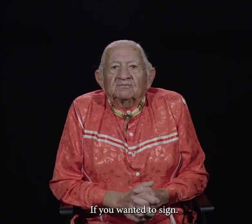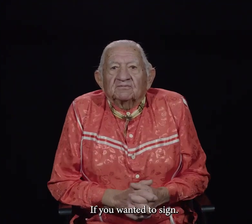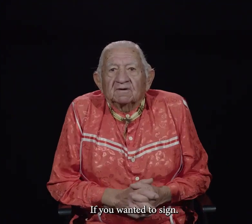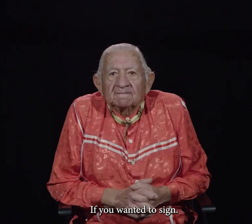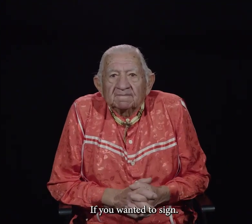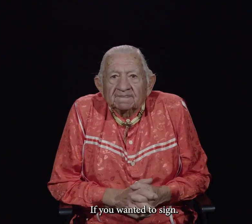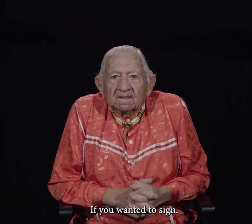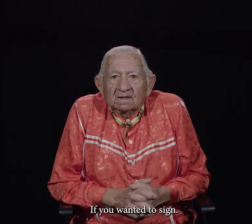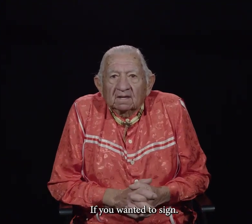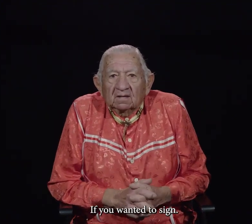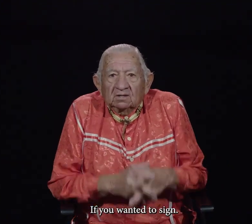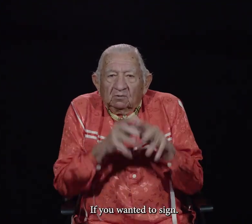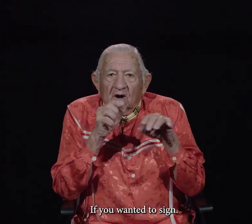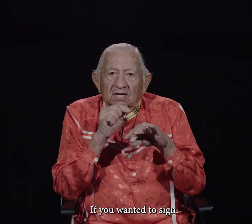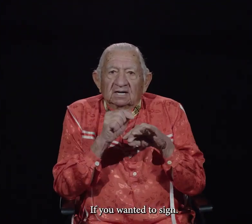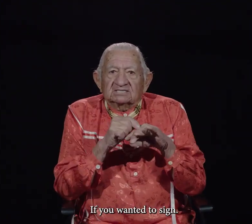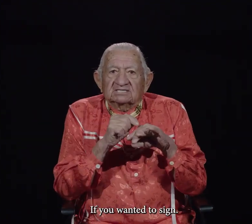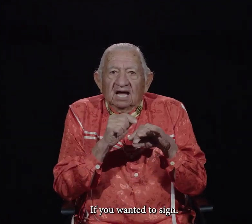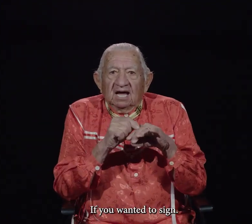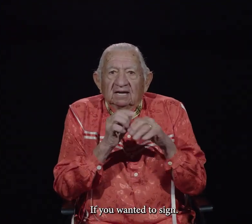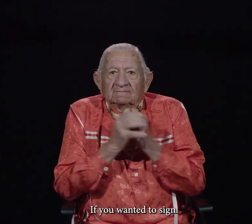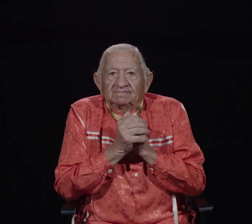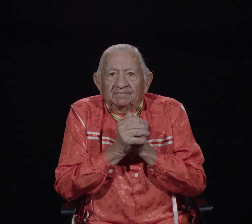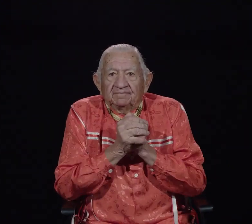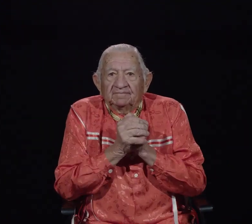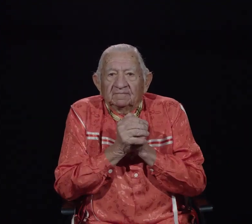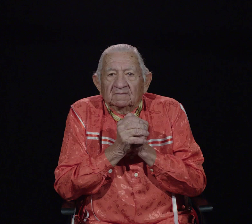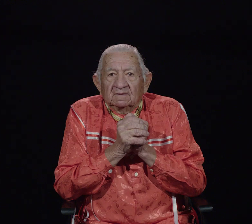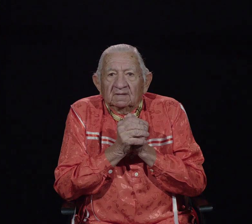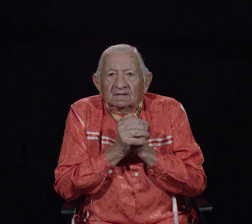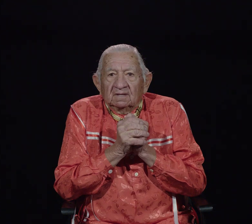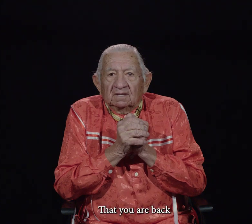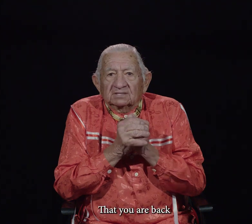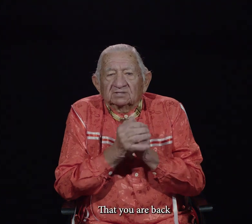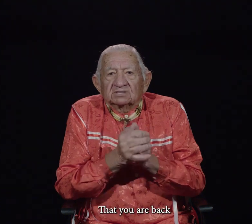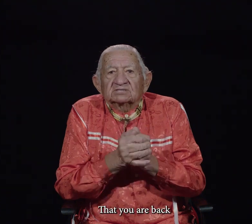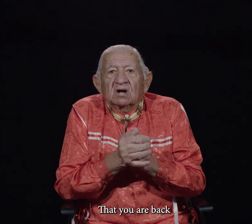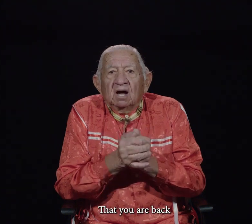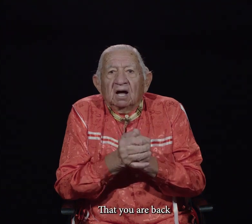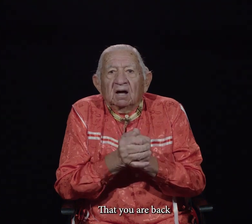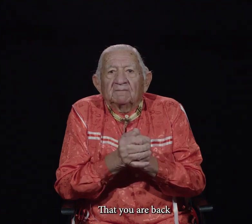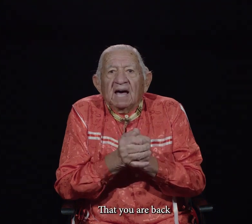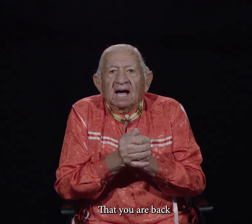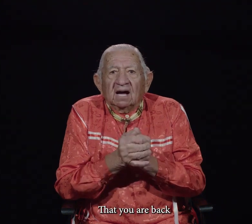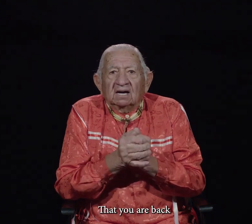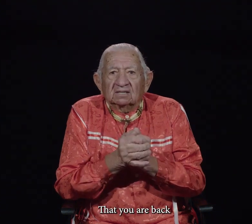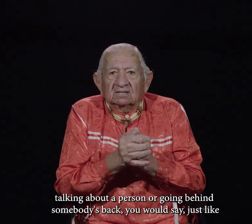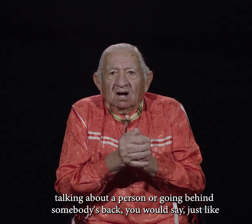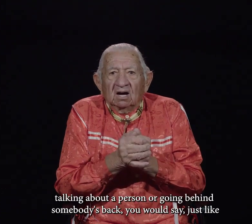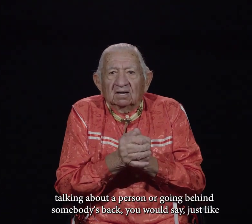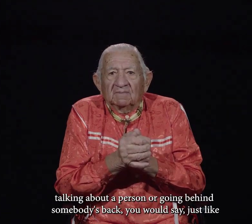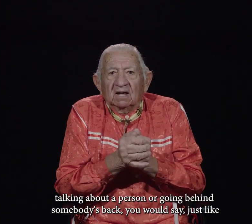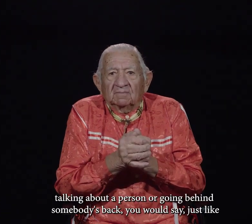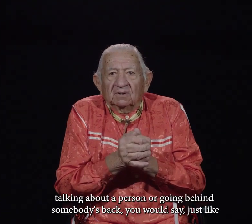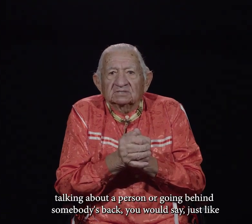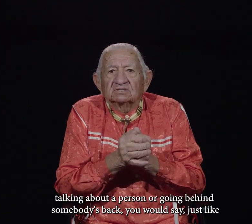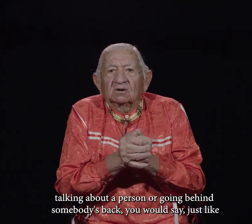If you wanted a sign that you was back talking about a person or